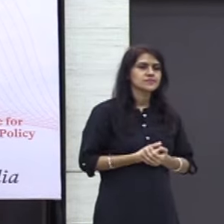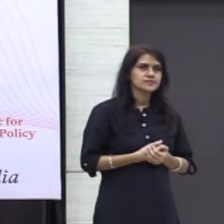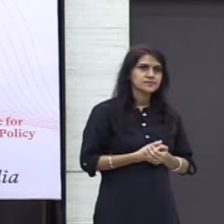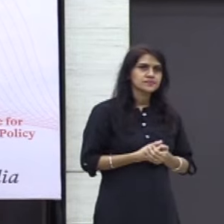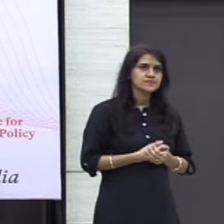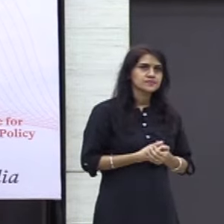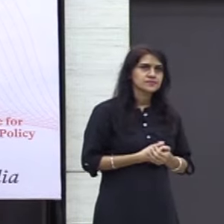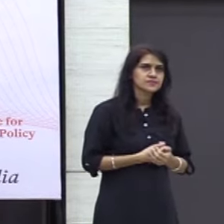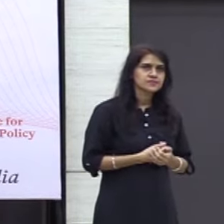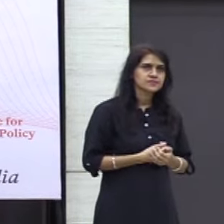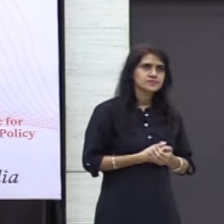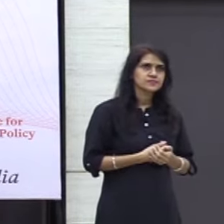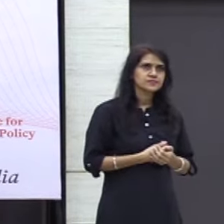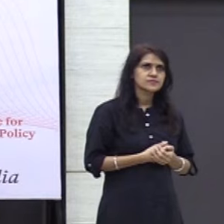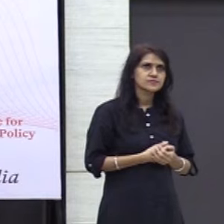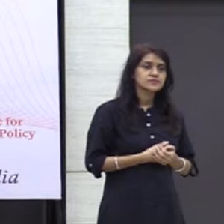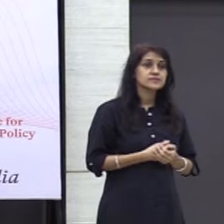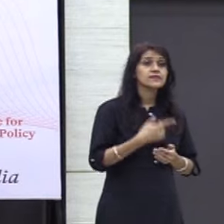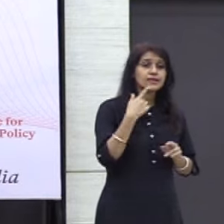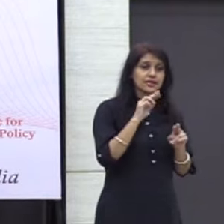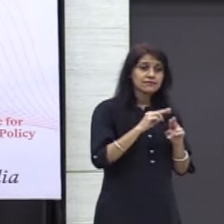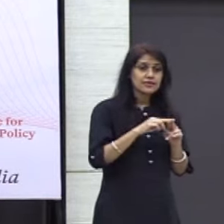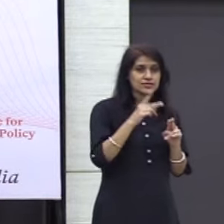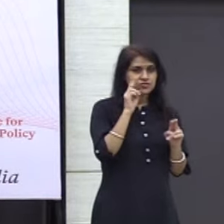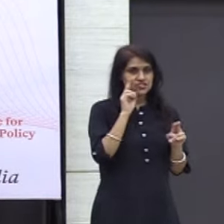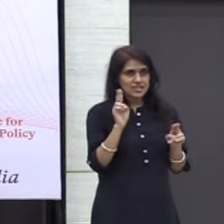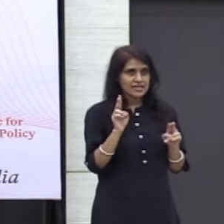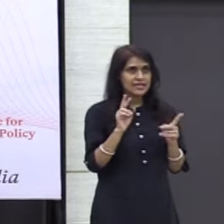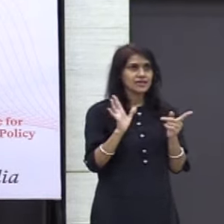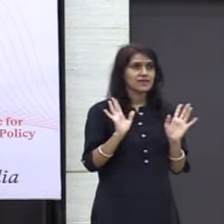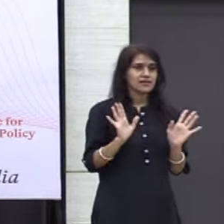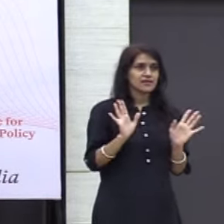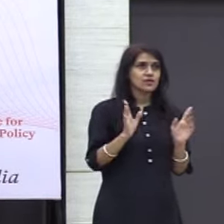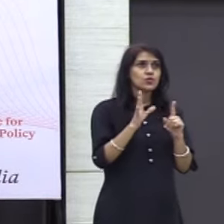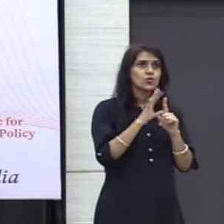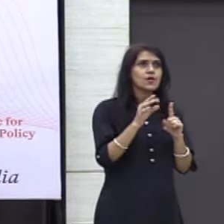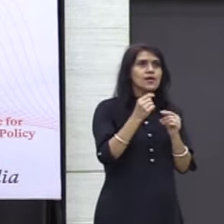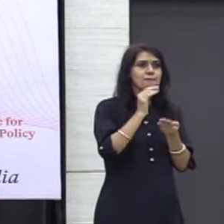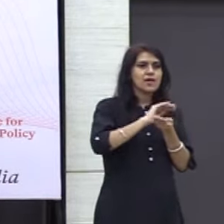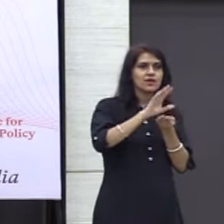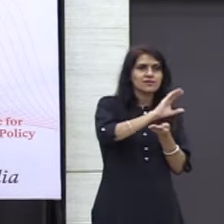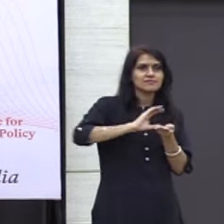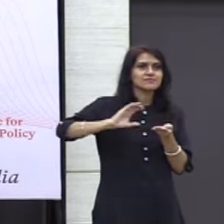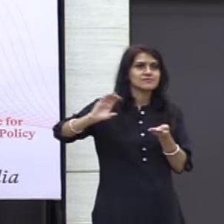Right? Now, if with that cheating, I put that money in a bank